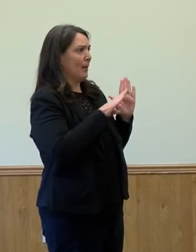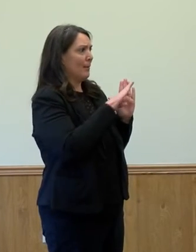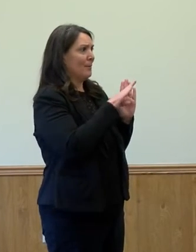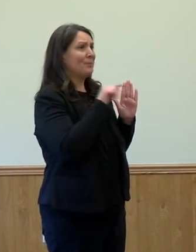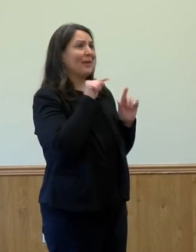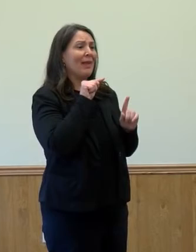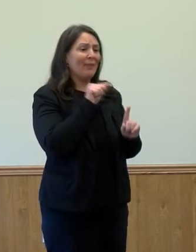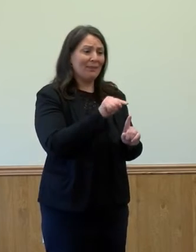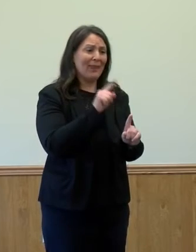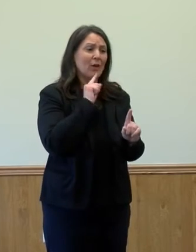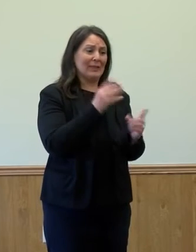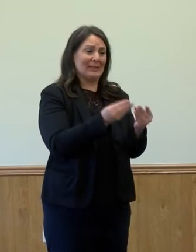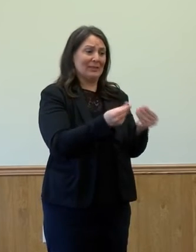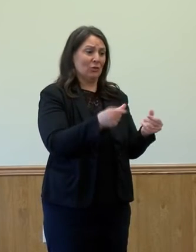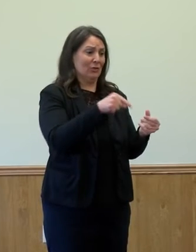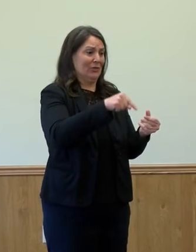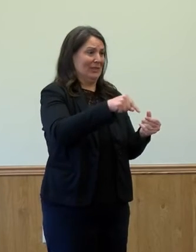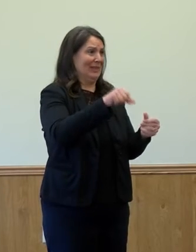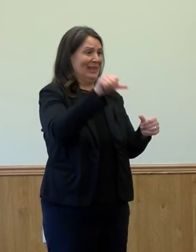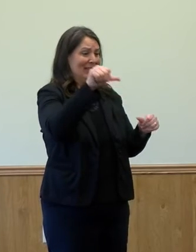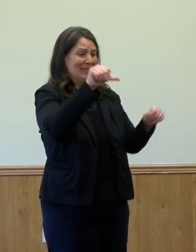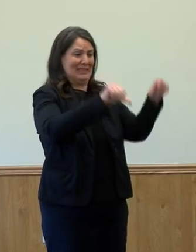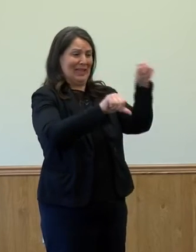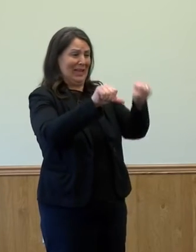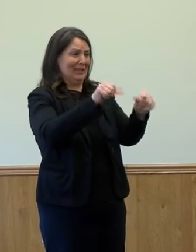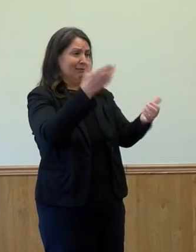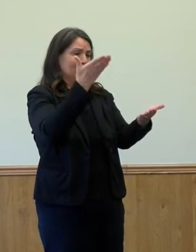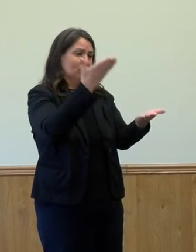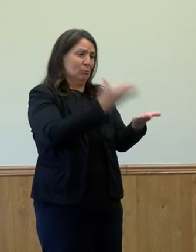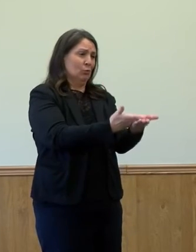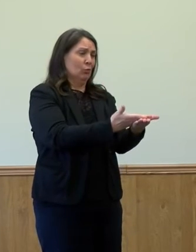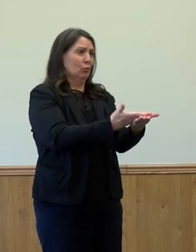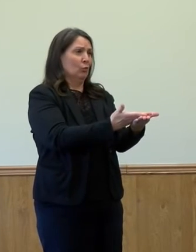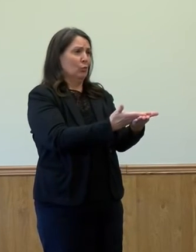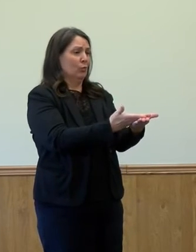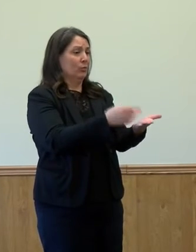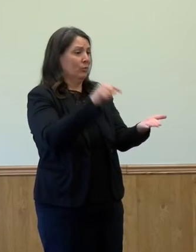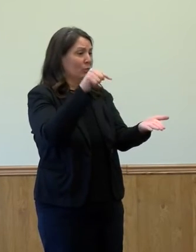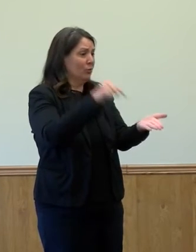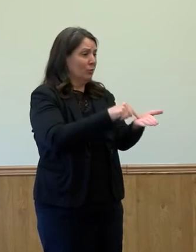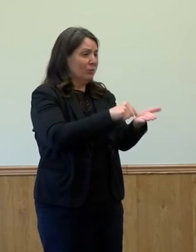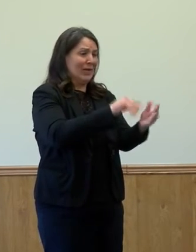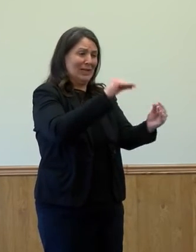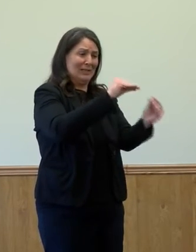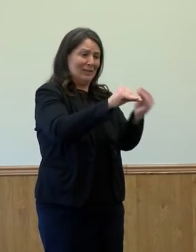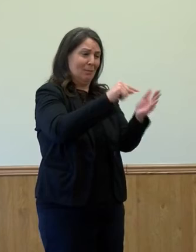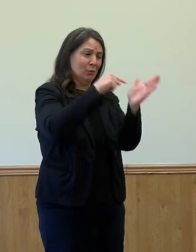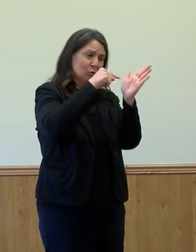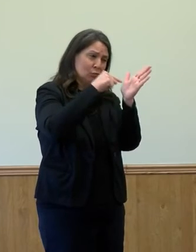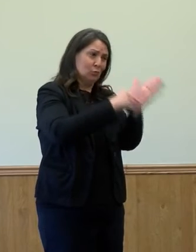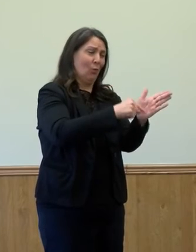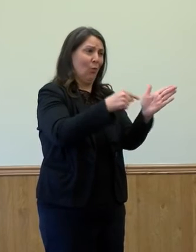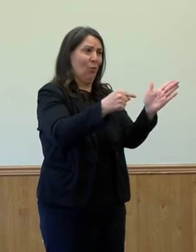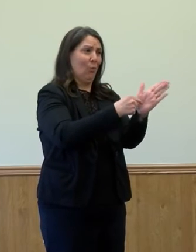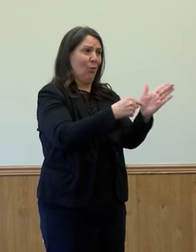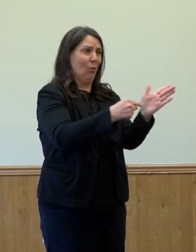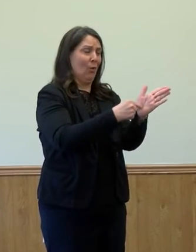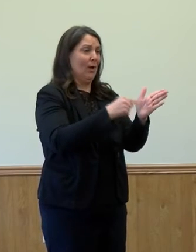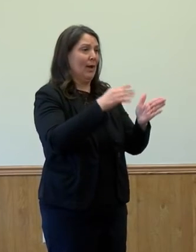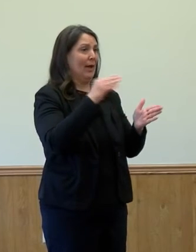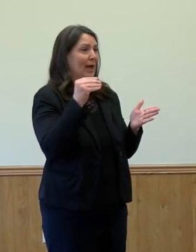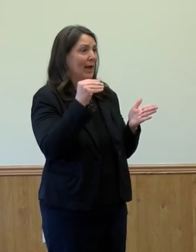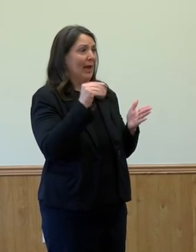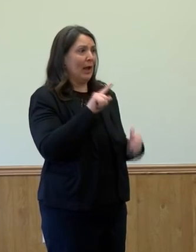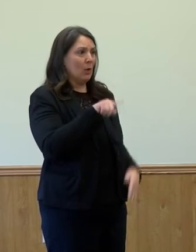solution. It's scientifically based. It is data-driven. And yet, we